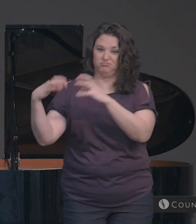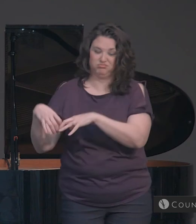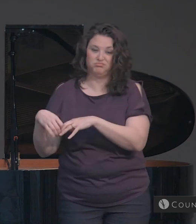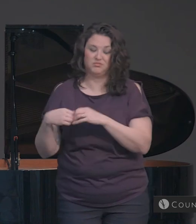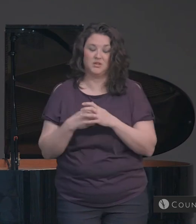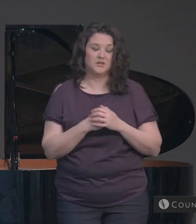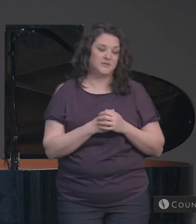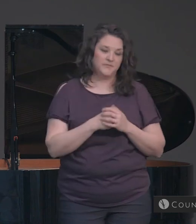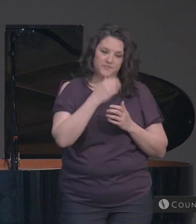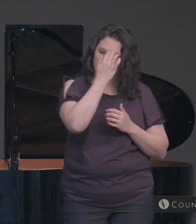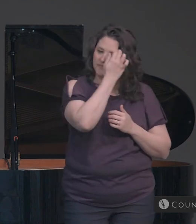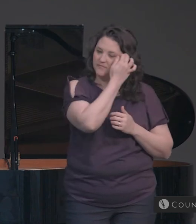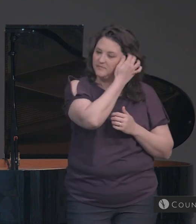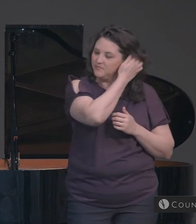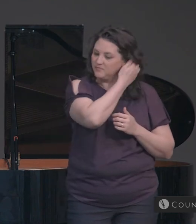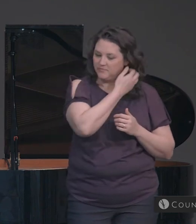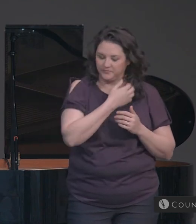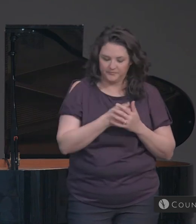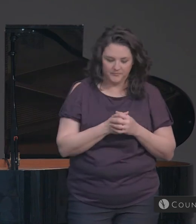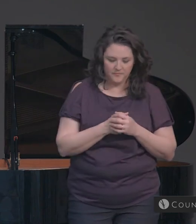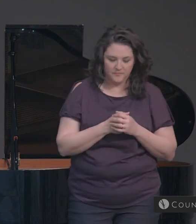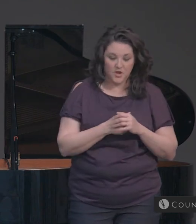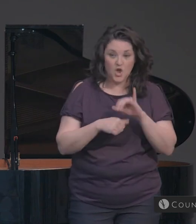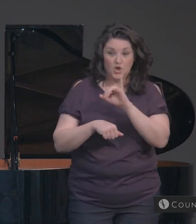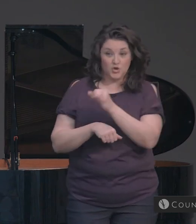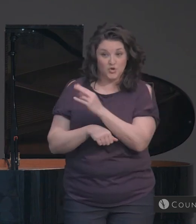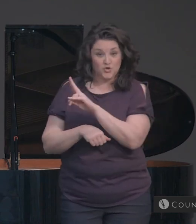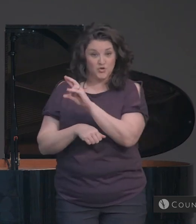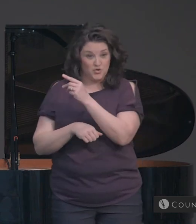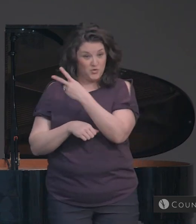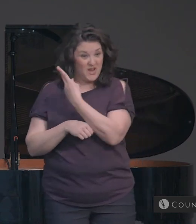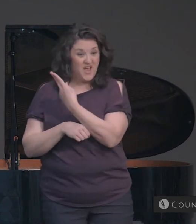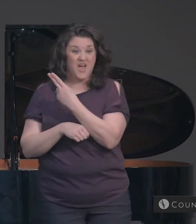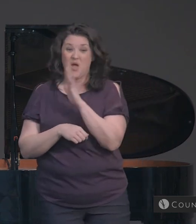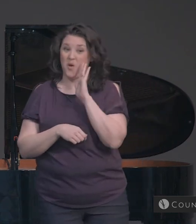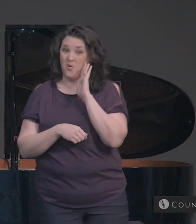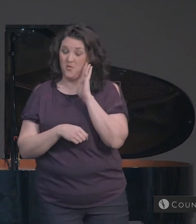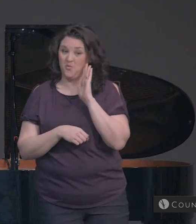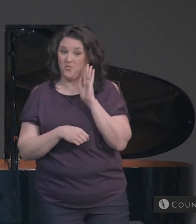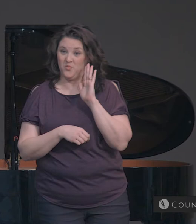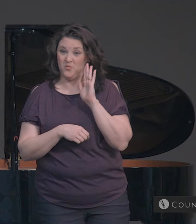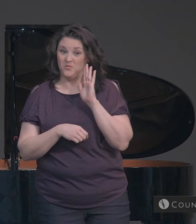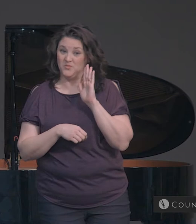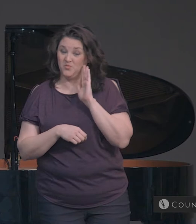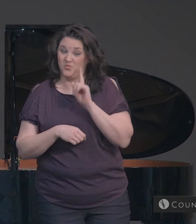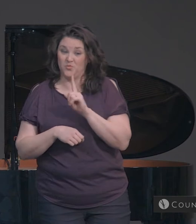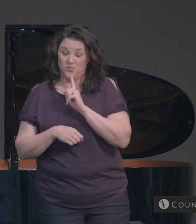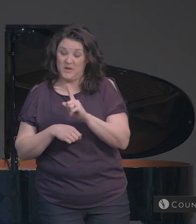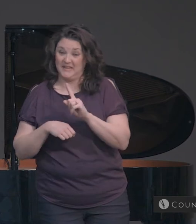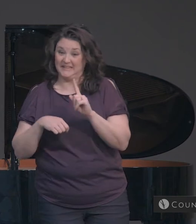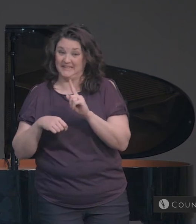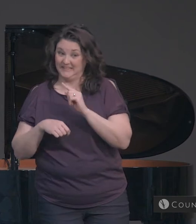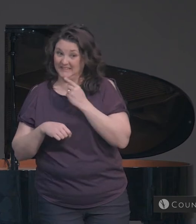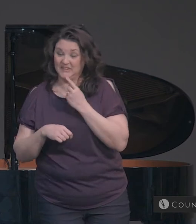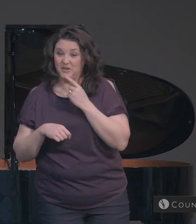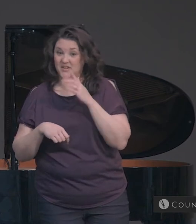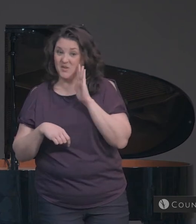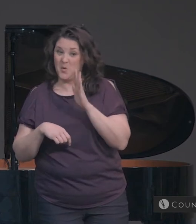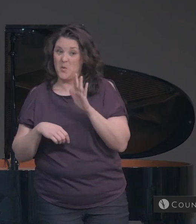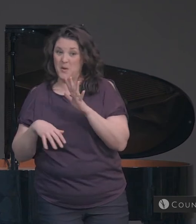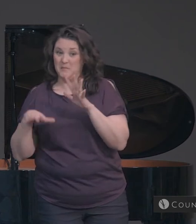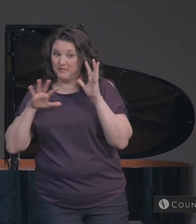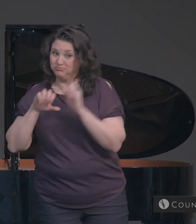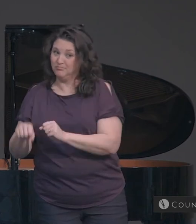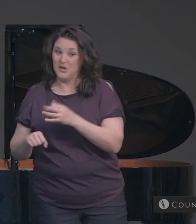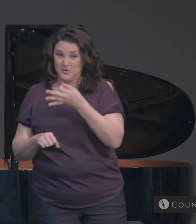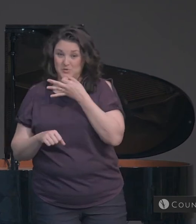the captive by the Assyrians. Judah was also in jeopardy of being taken. And so this morning,